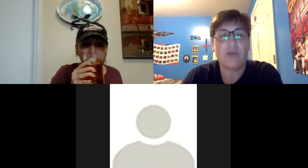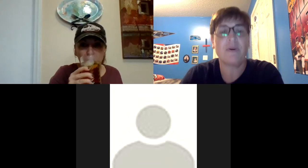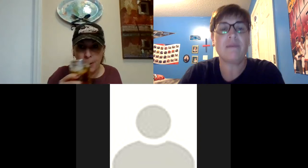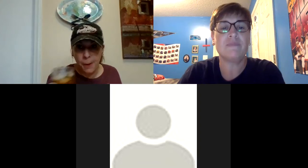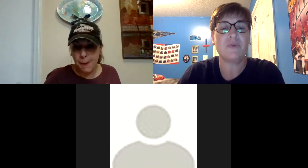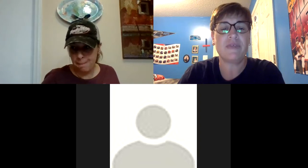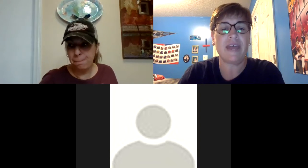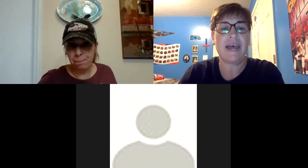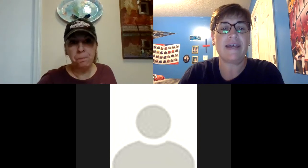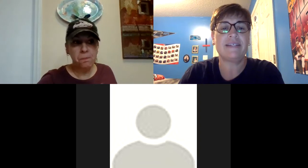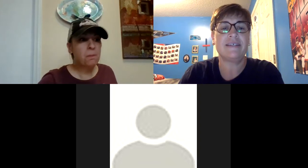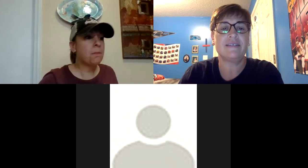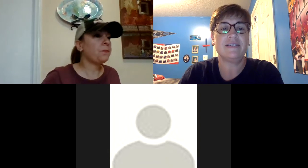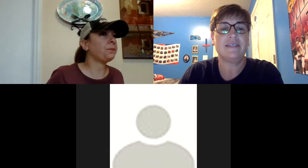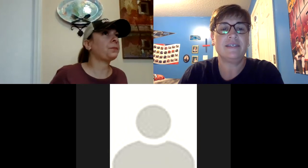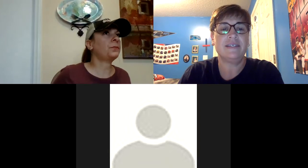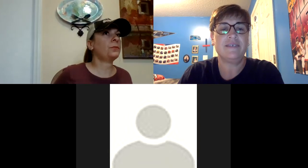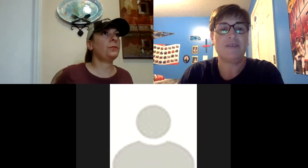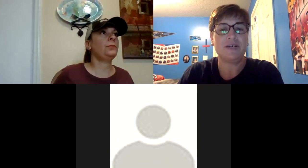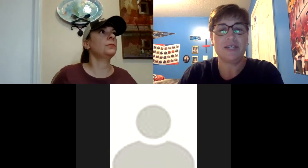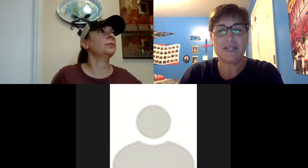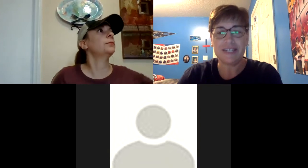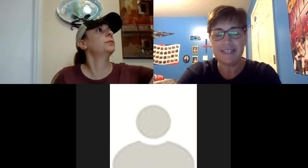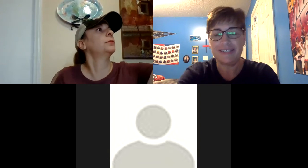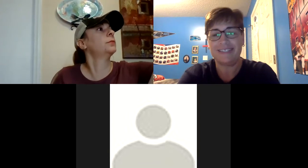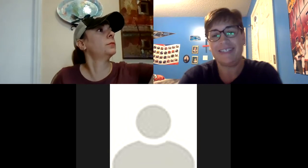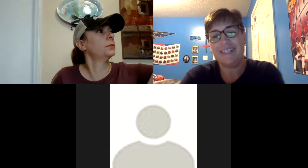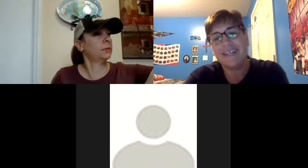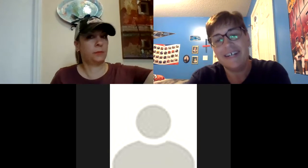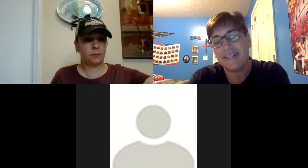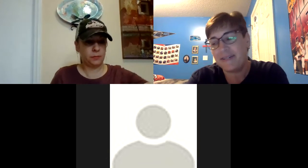handouts and no problems with that. Very good.